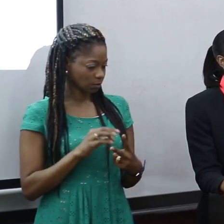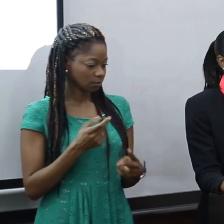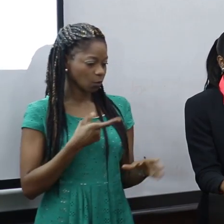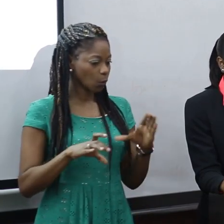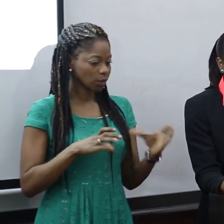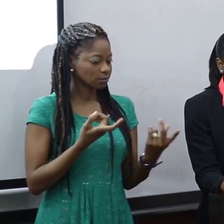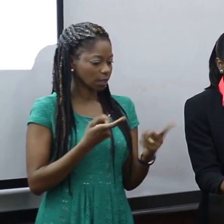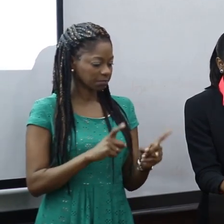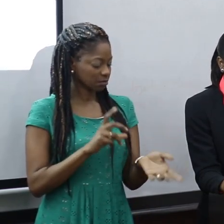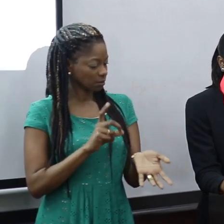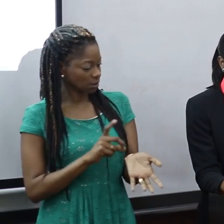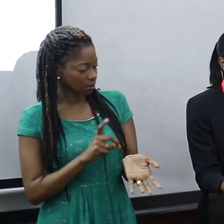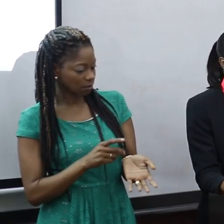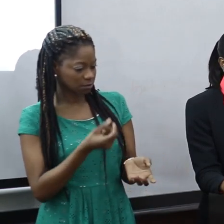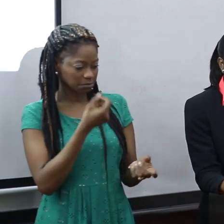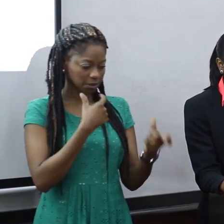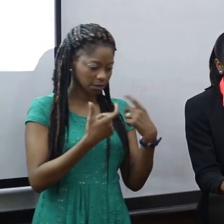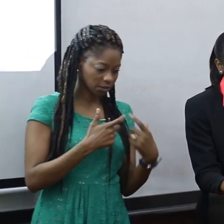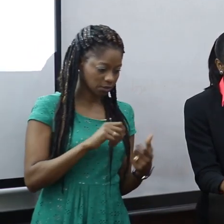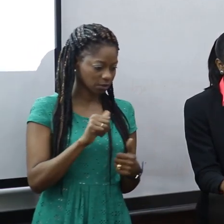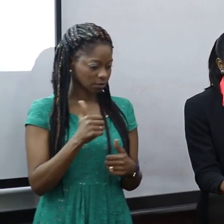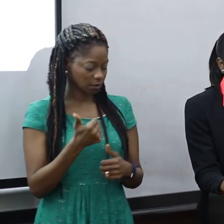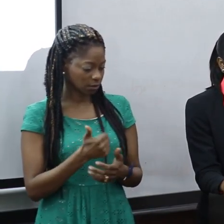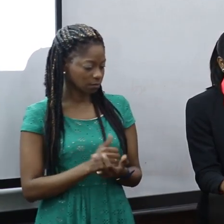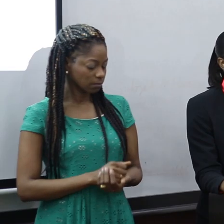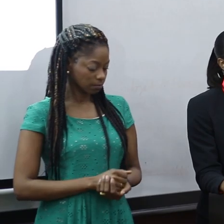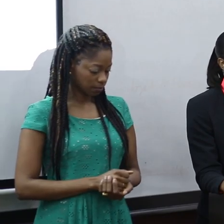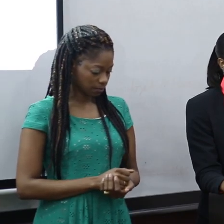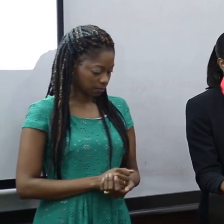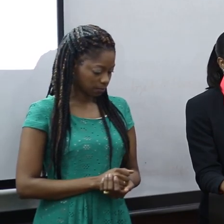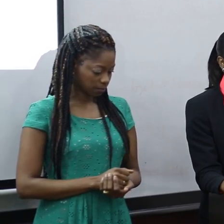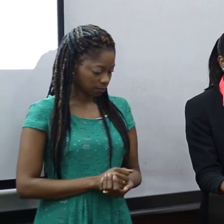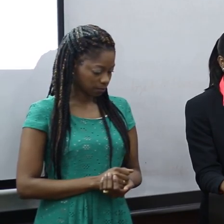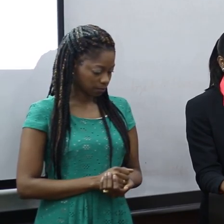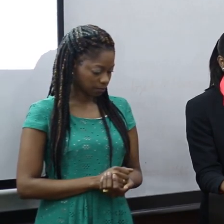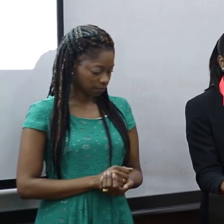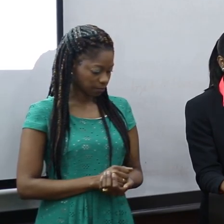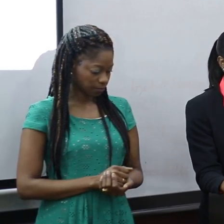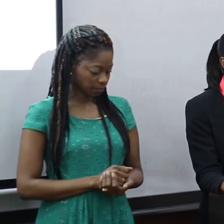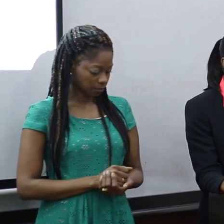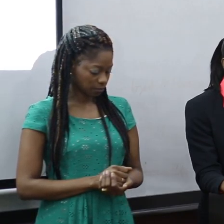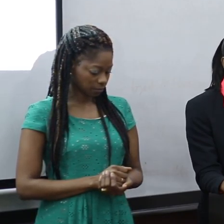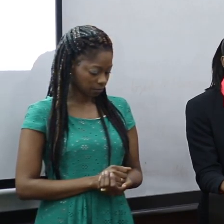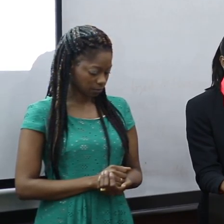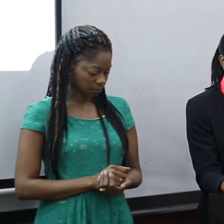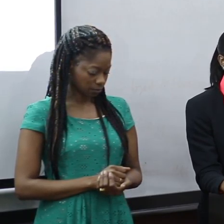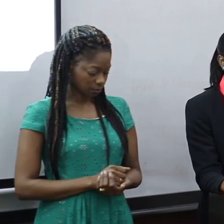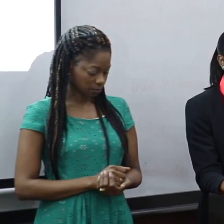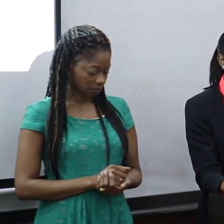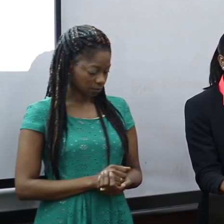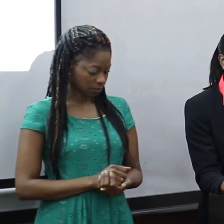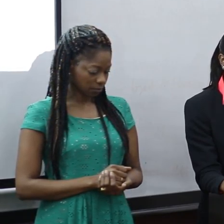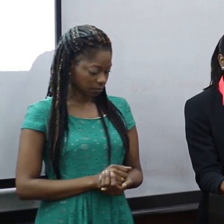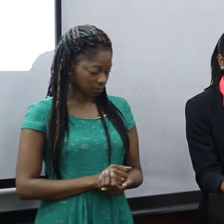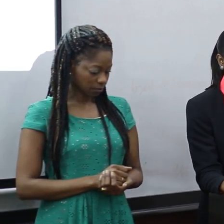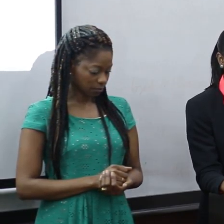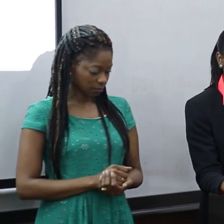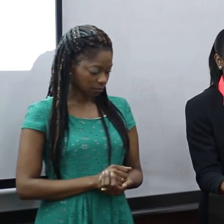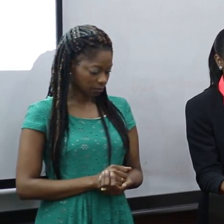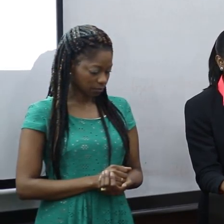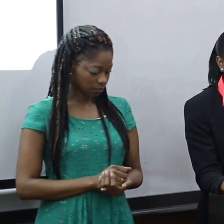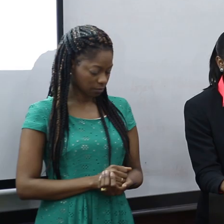TT Mental Health Act doesn't require consent to treatment for the voluntarily admitted patient either, even more